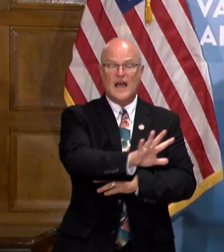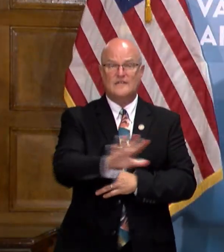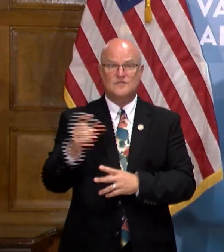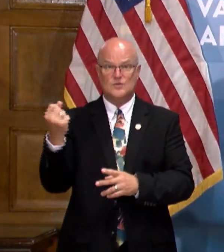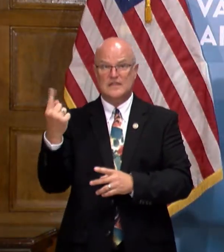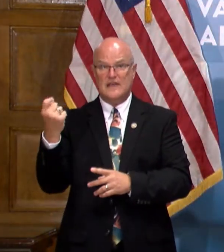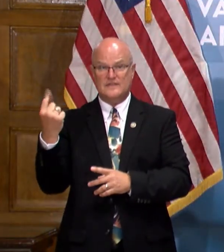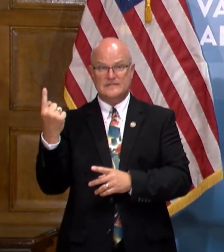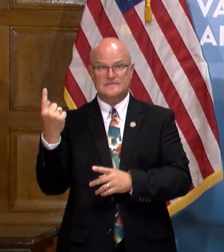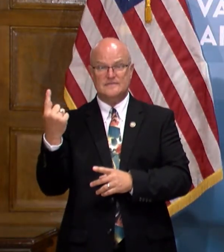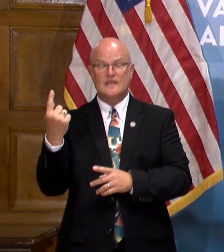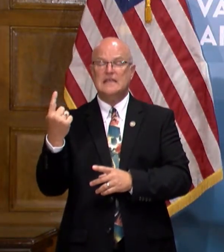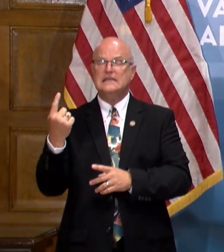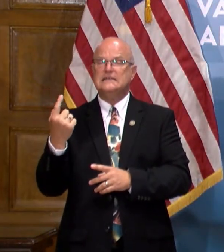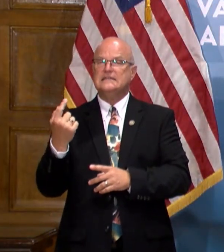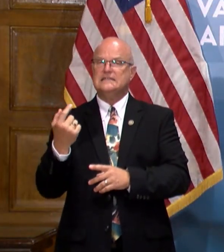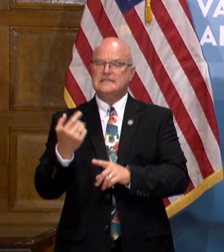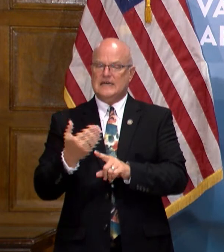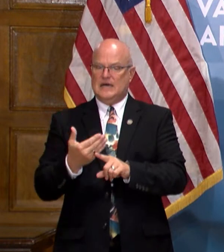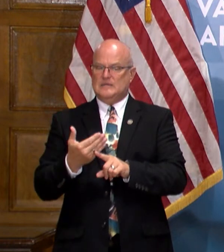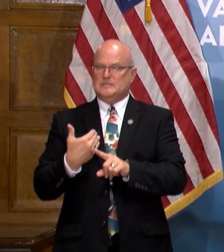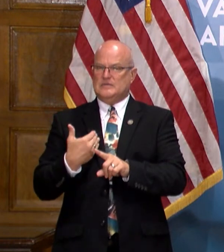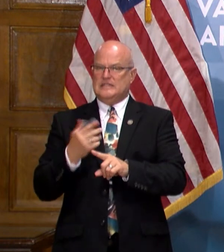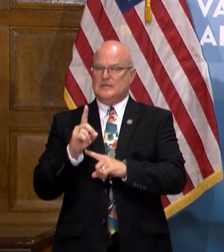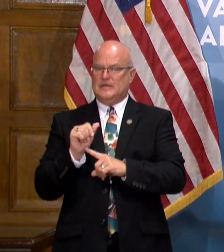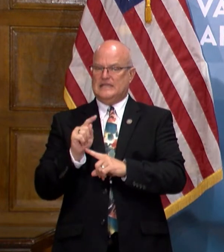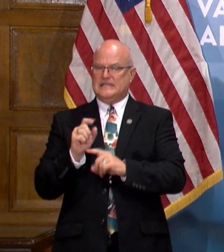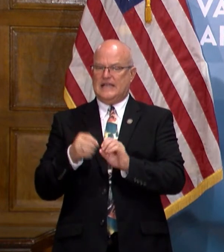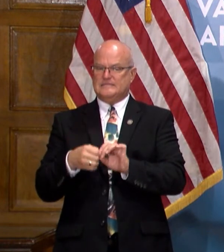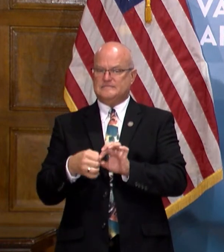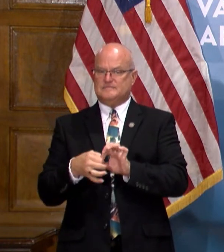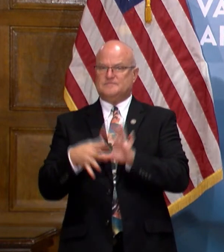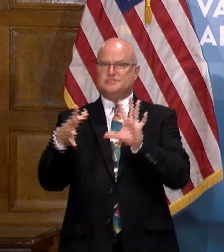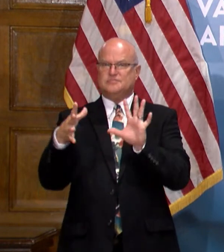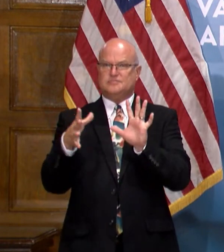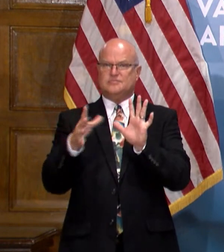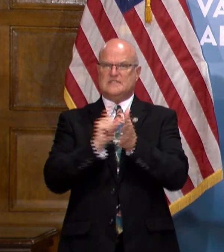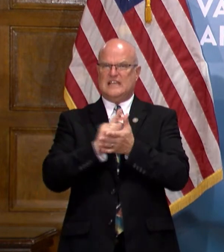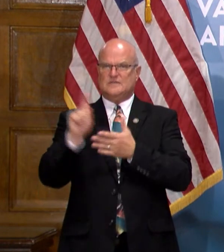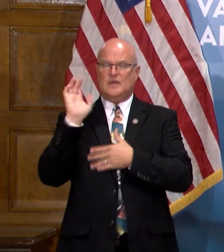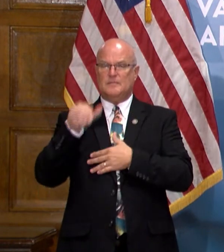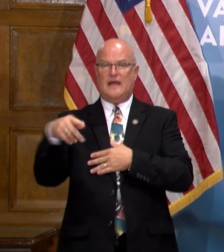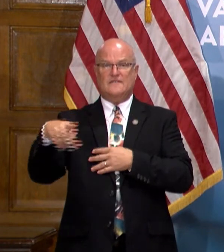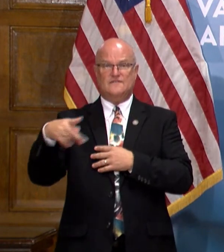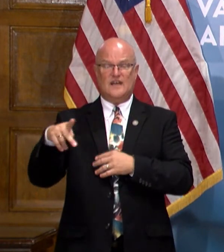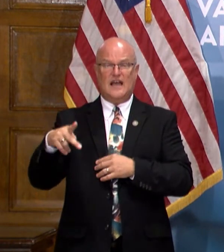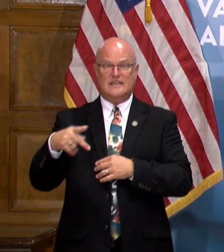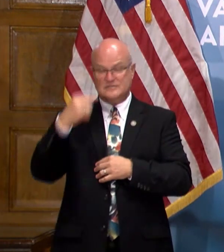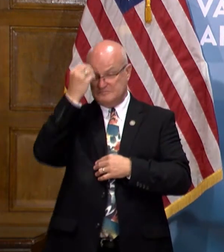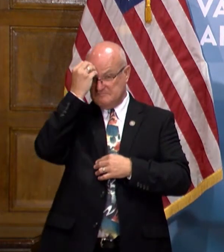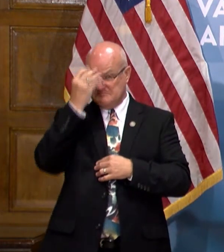to 11. The preliminary data released in a press release last week by Pfizer indicates that the vaccine